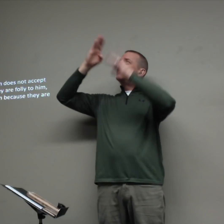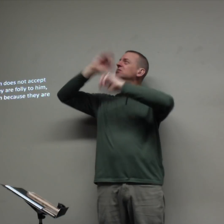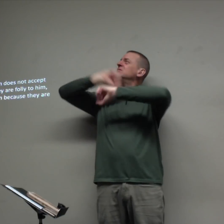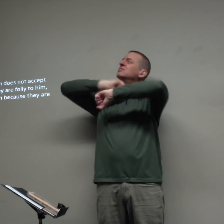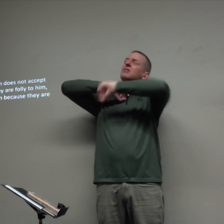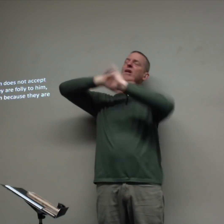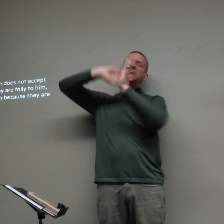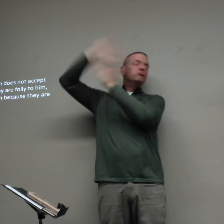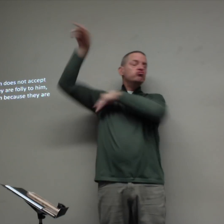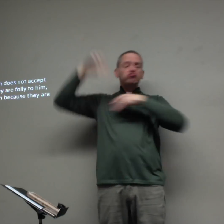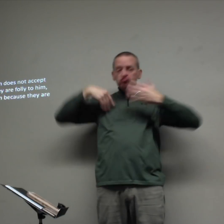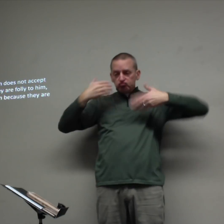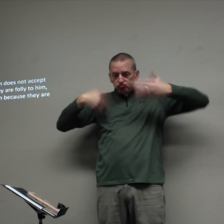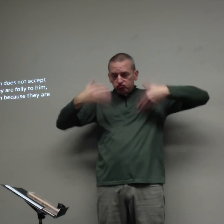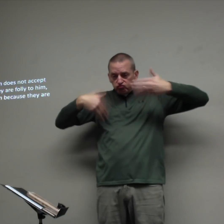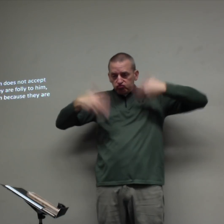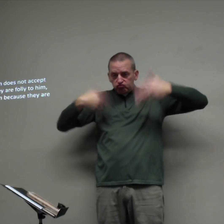And no, focus towards God.